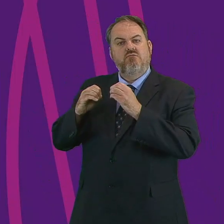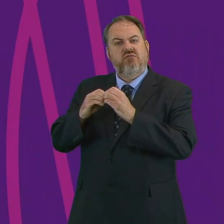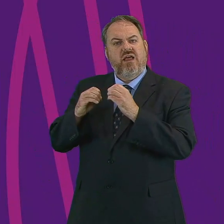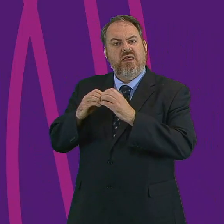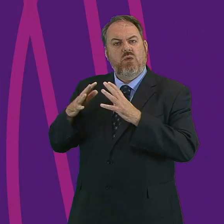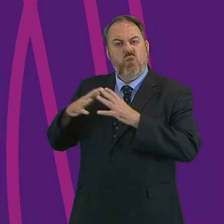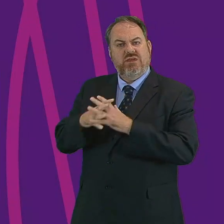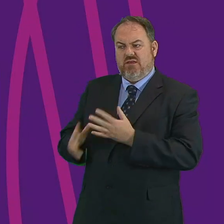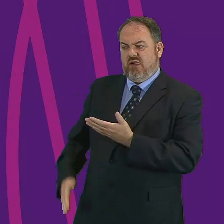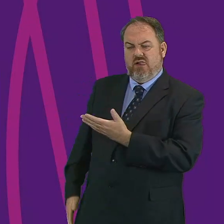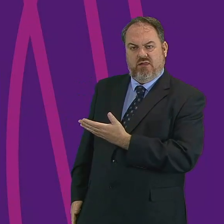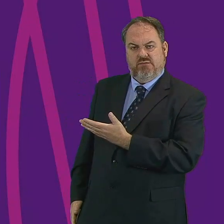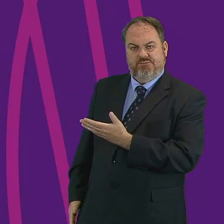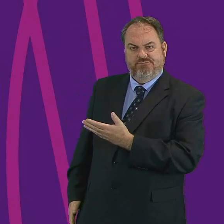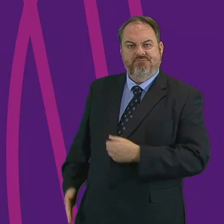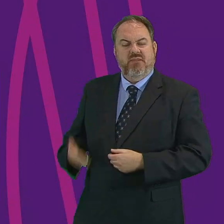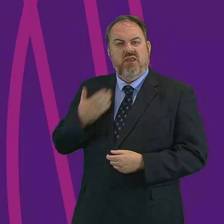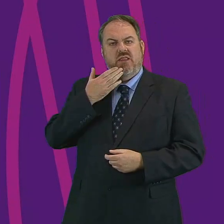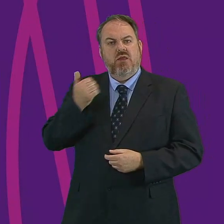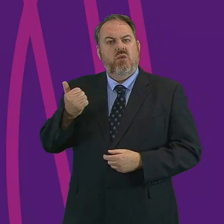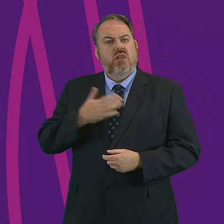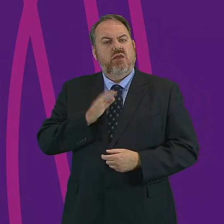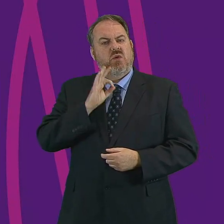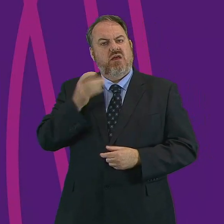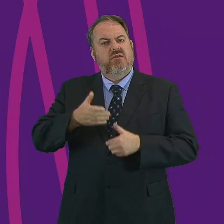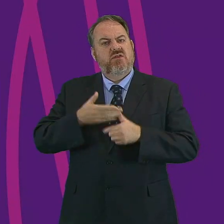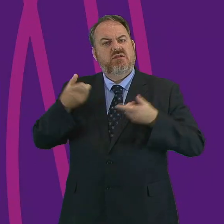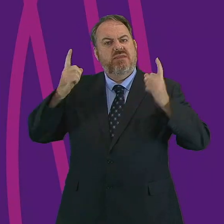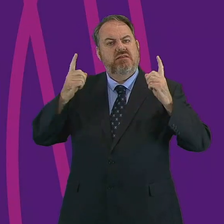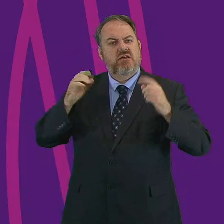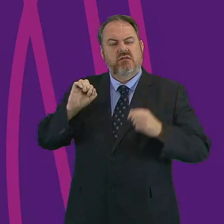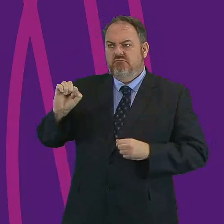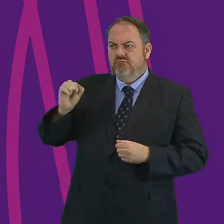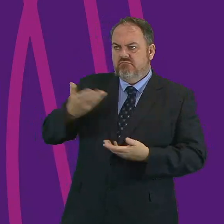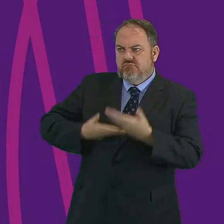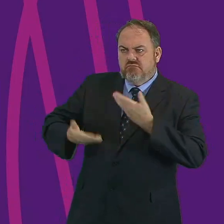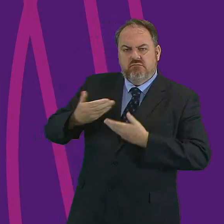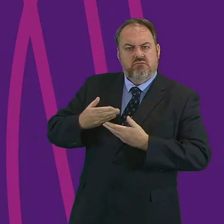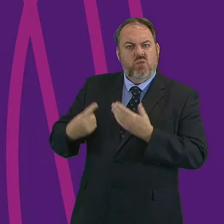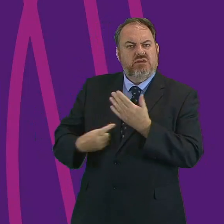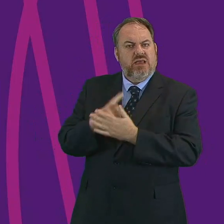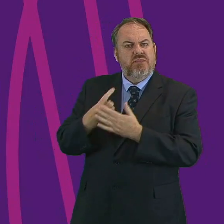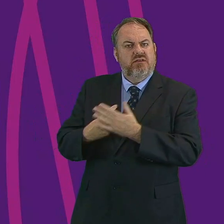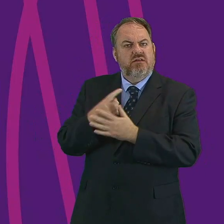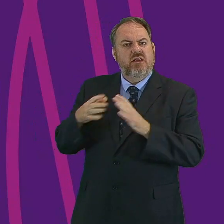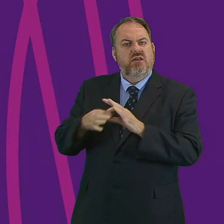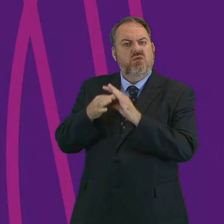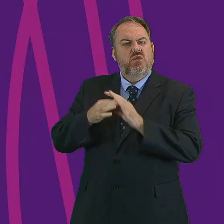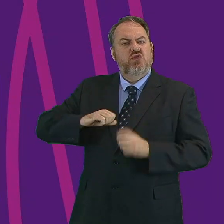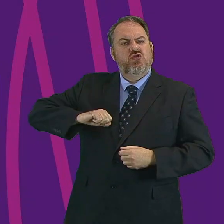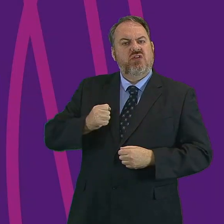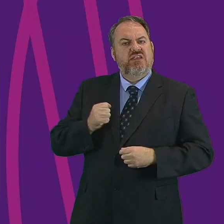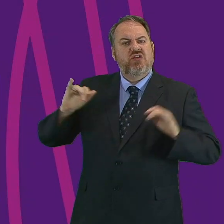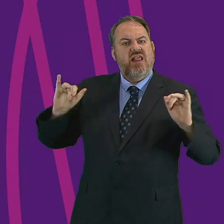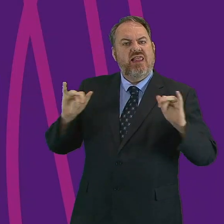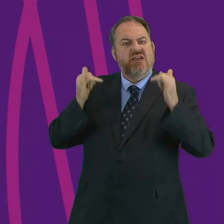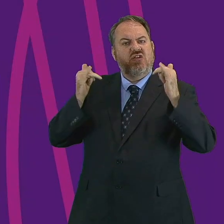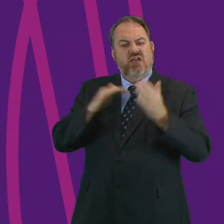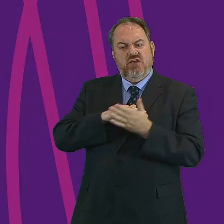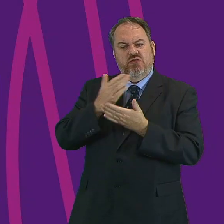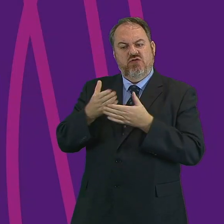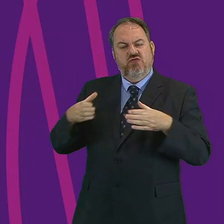have families able to visit normally in care homes, which is what everybody wants more than anything else, but also to make